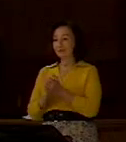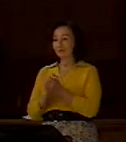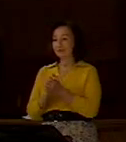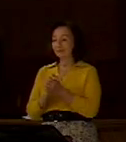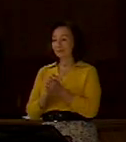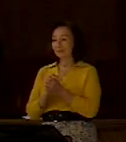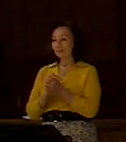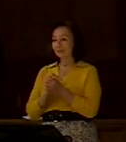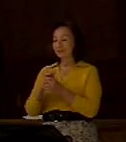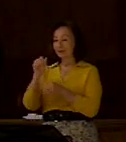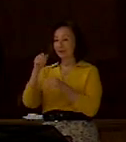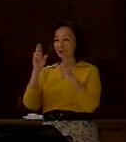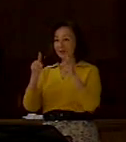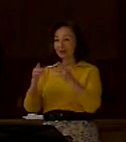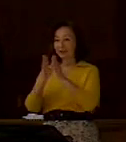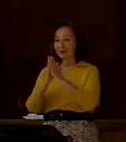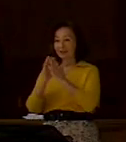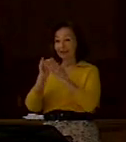Anybody has asked themselves that question?